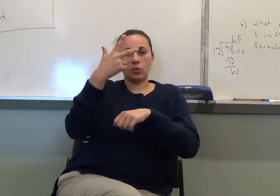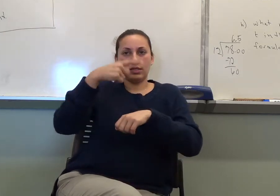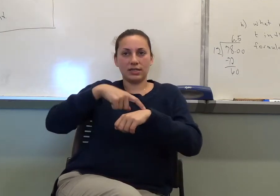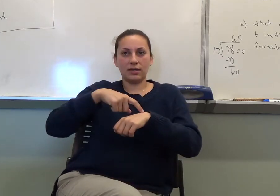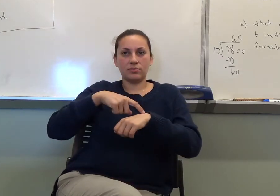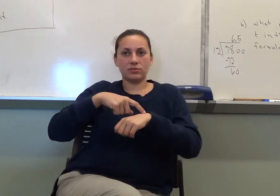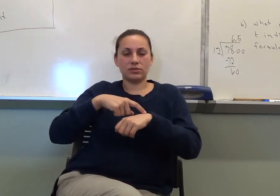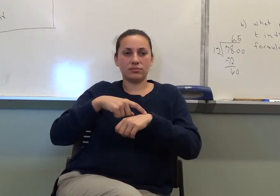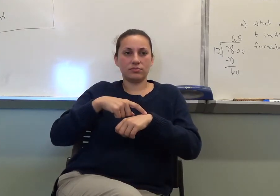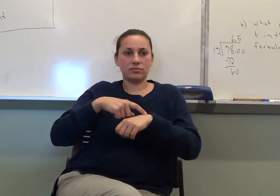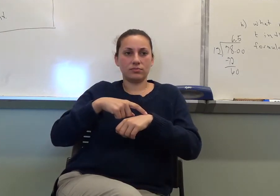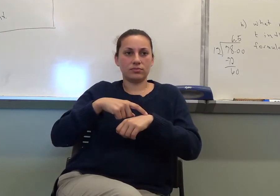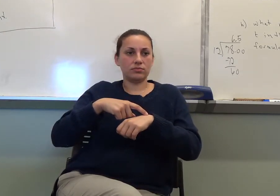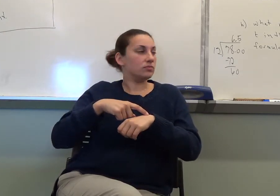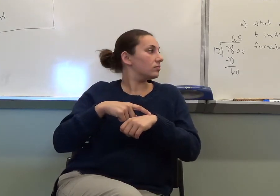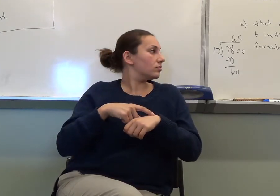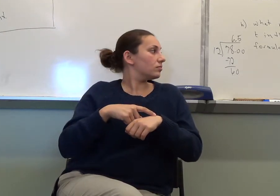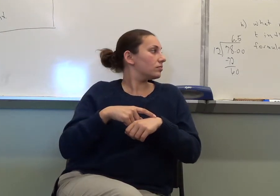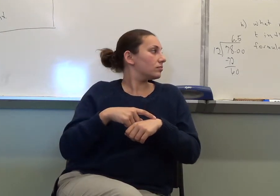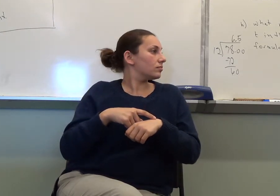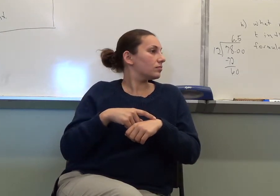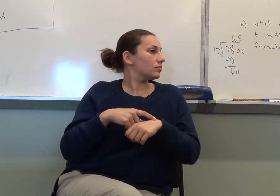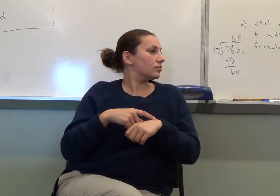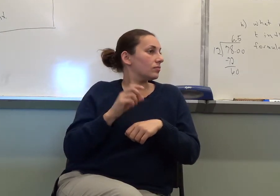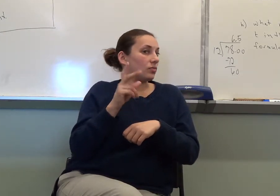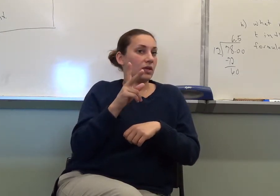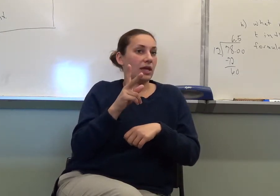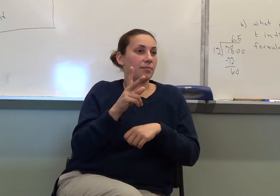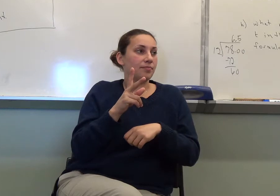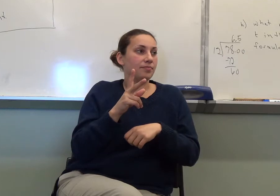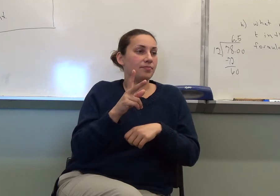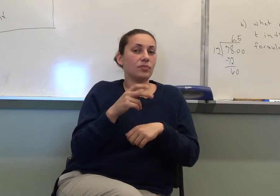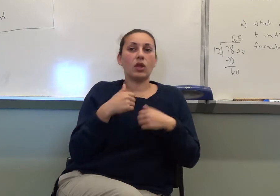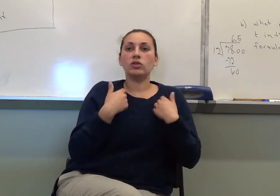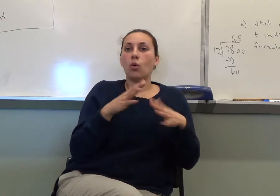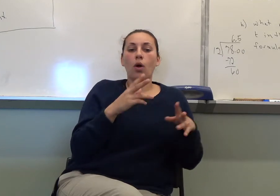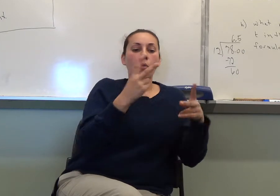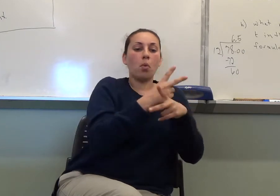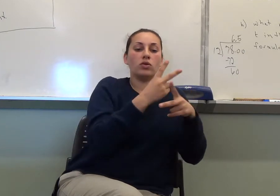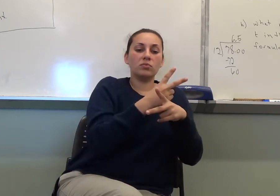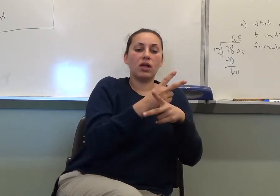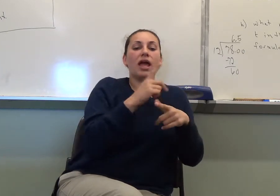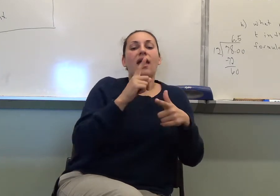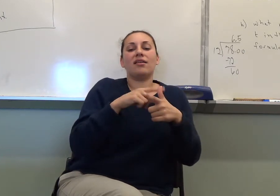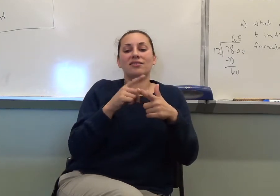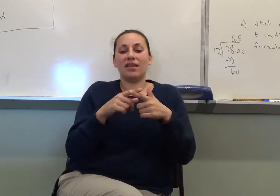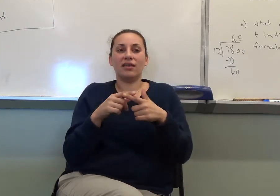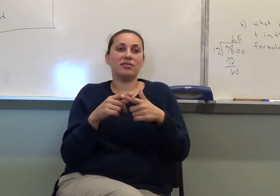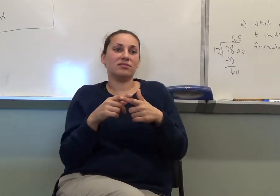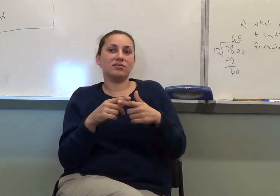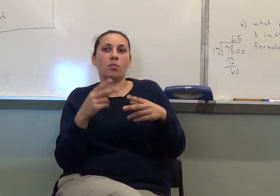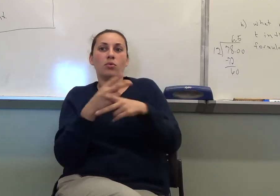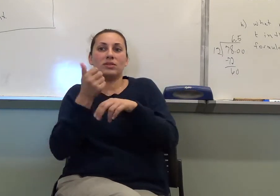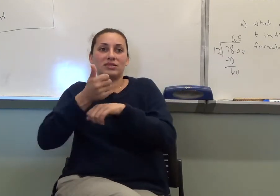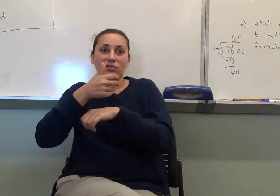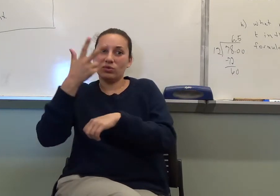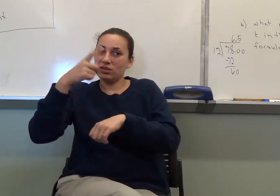multiply this times this and then raise it to the third power, because you'll get a humongous number. And you do